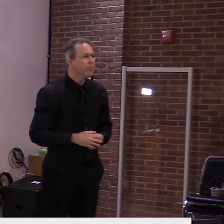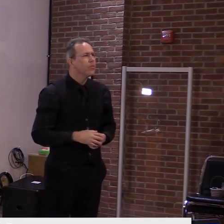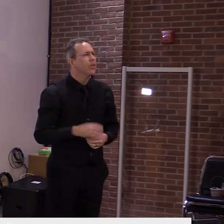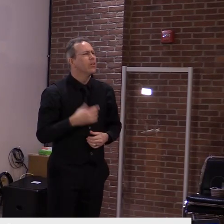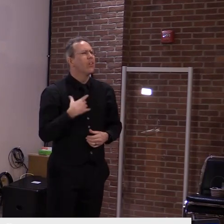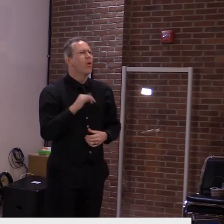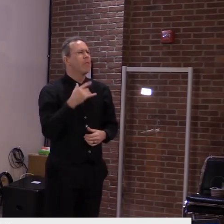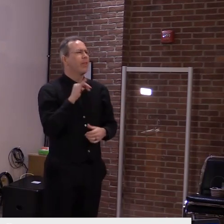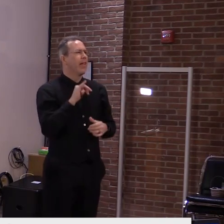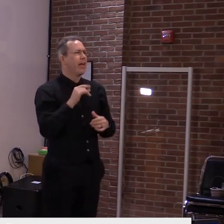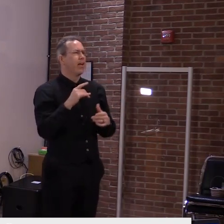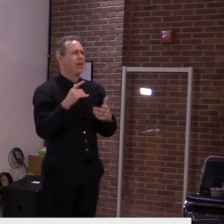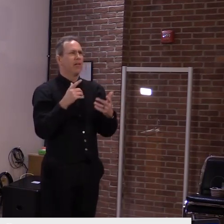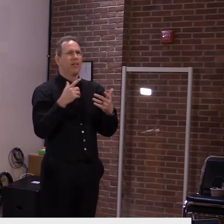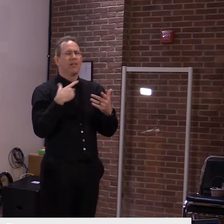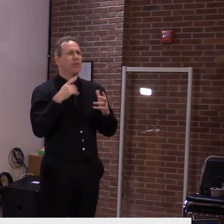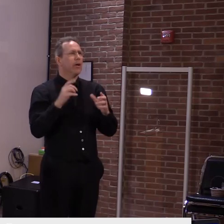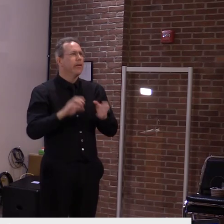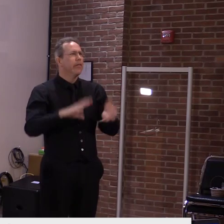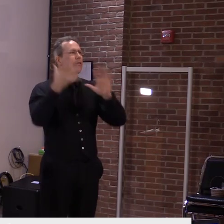population.